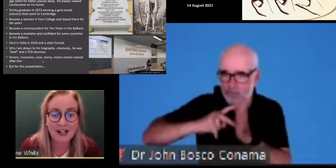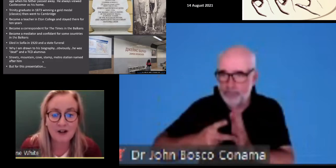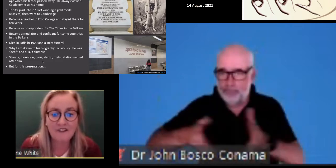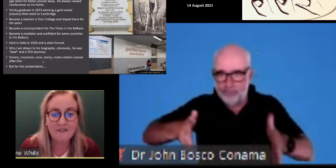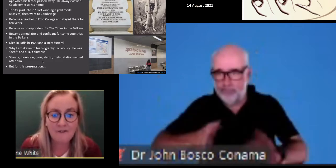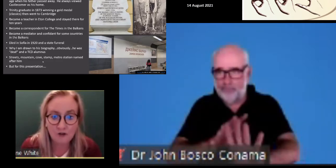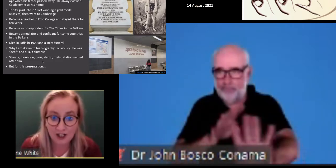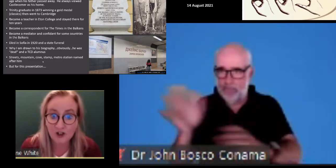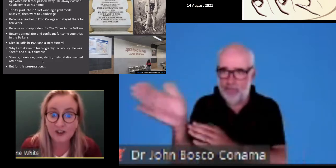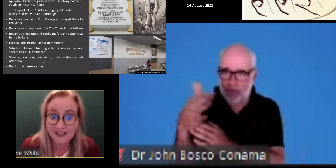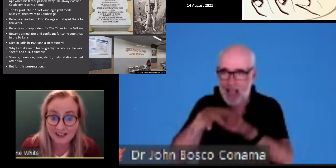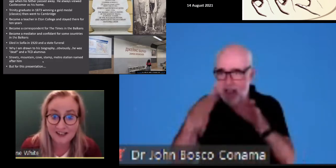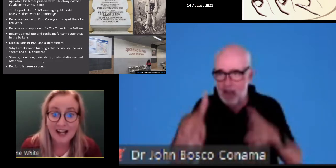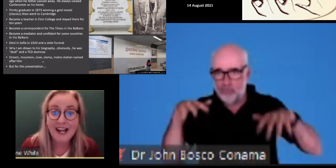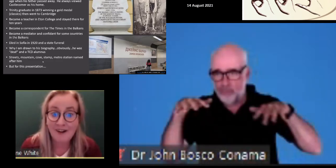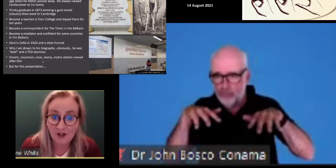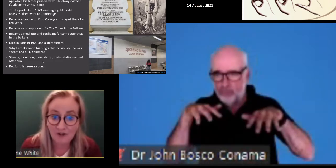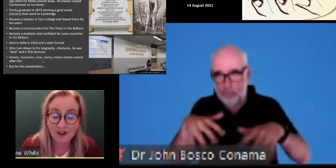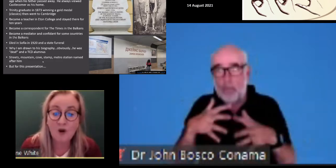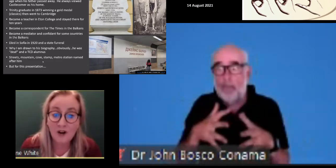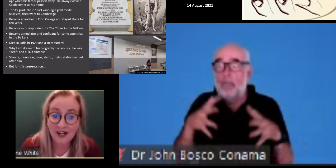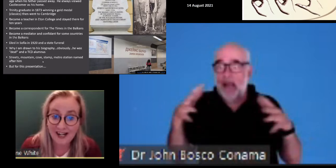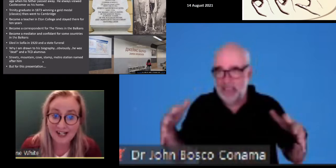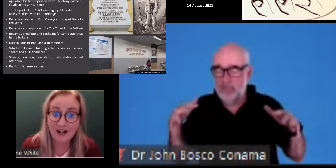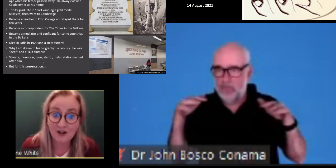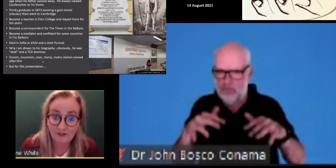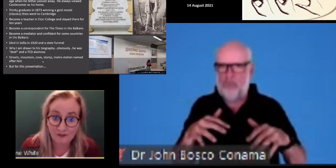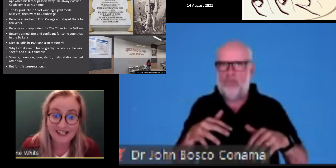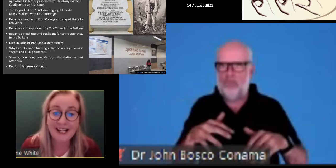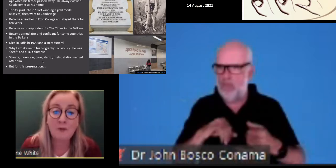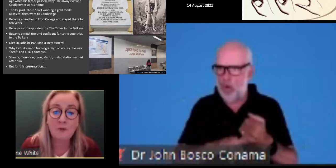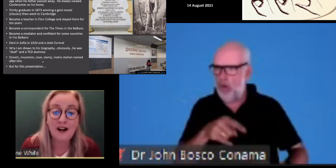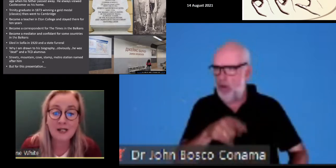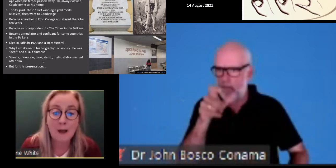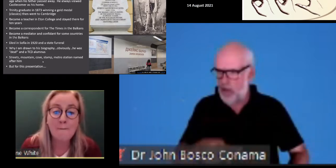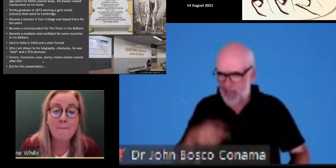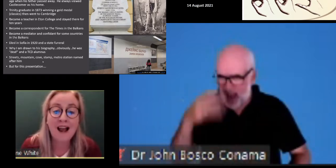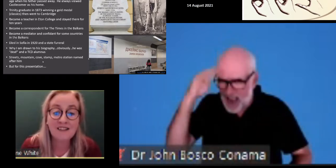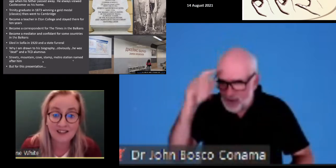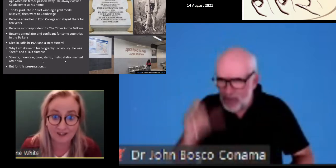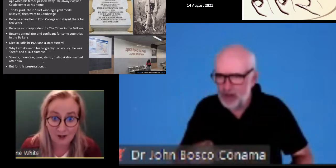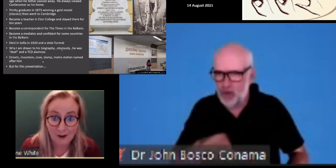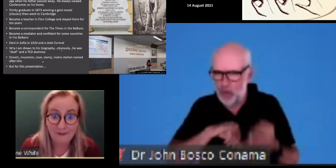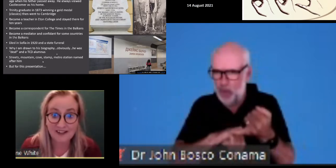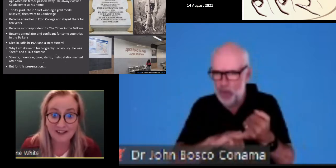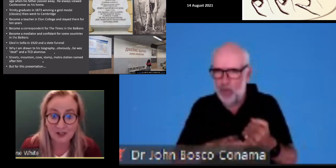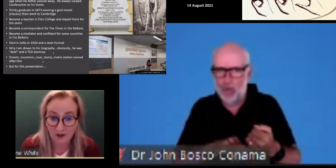state funeral. So this is a funeral organized by government. It was massive based on this person.